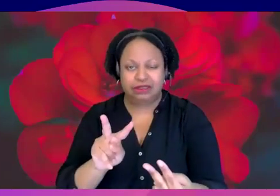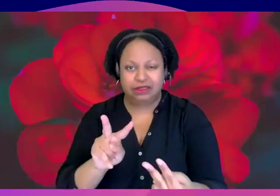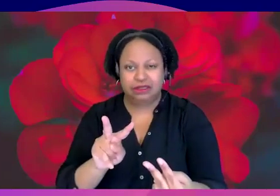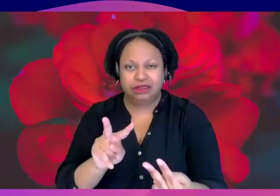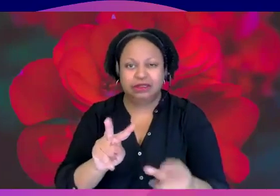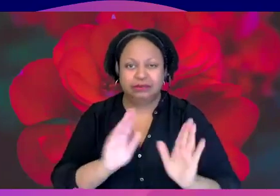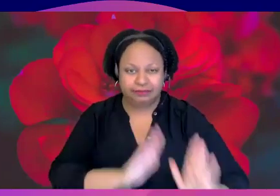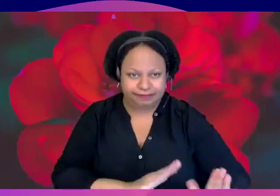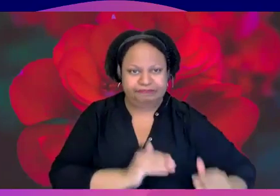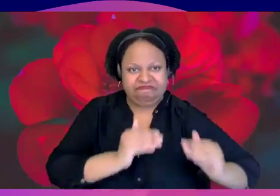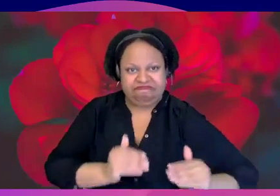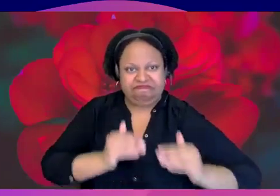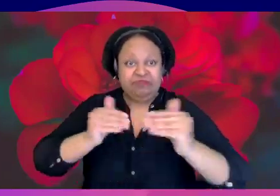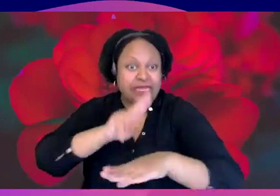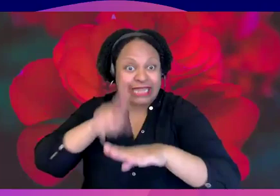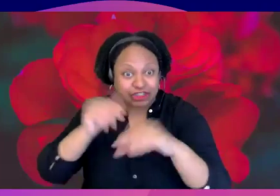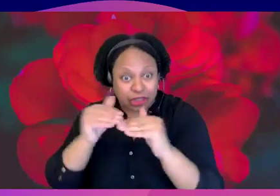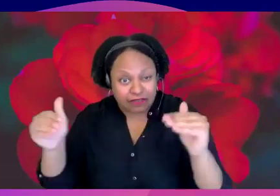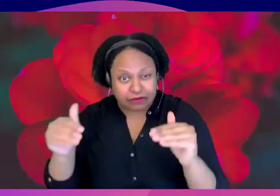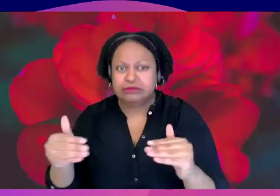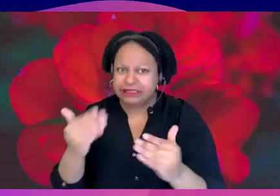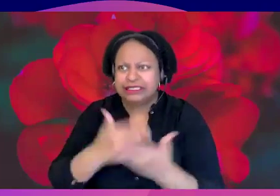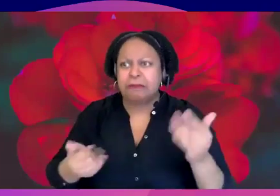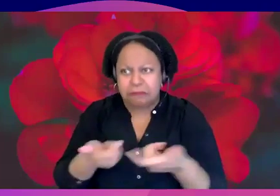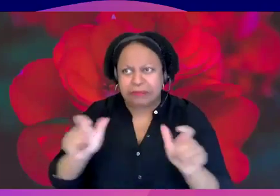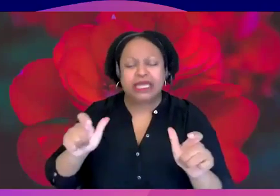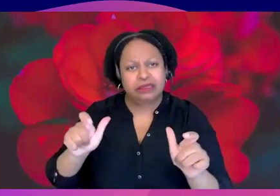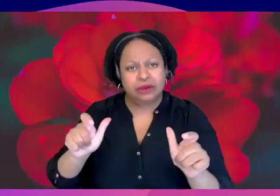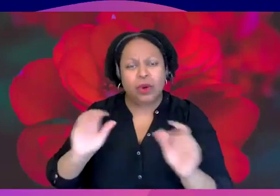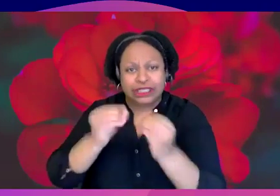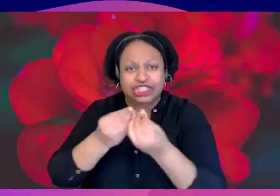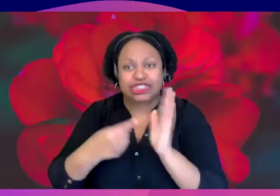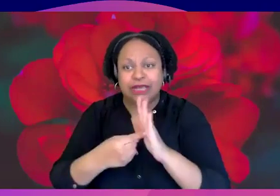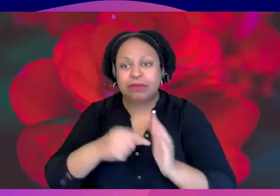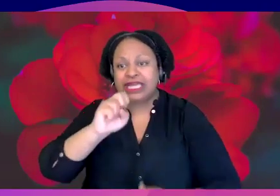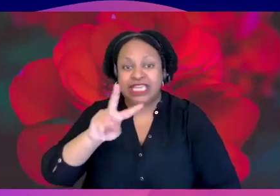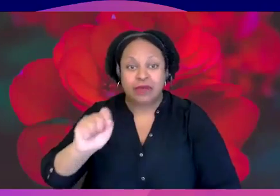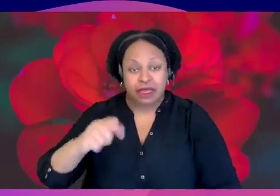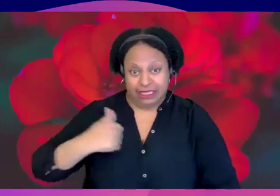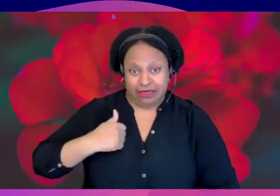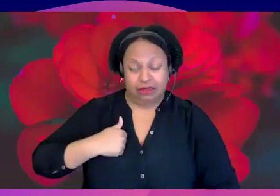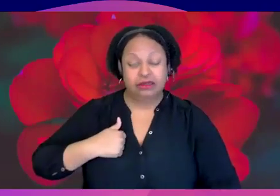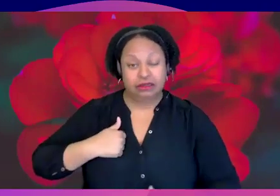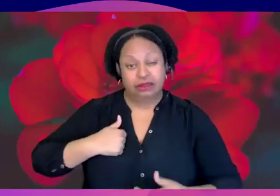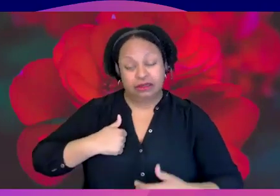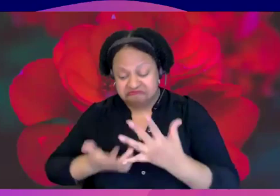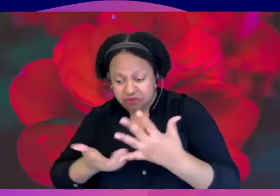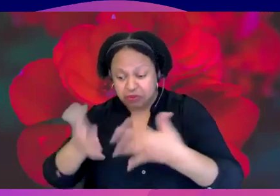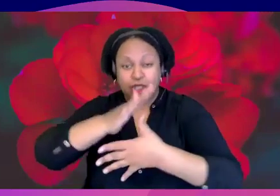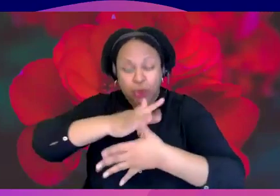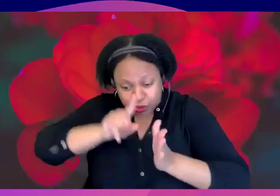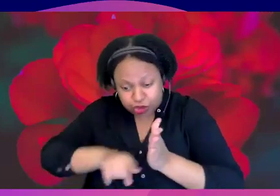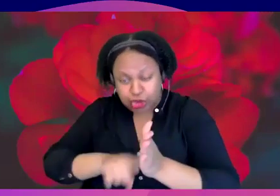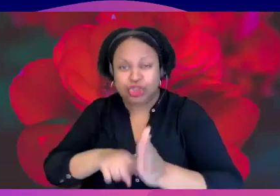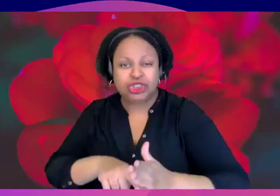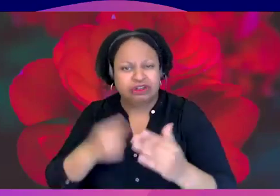level, where several prominent organizations, such as EVA Canada, have not only prioritized research to